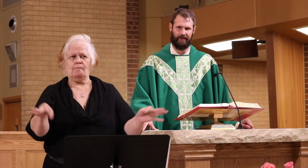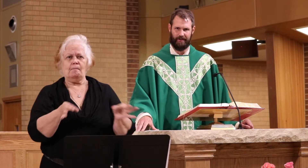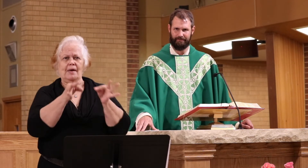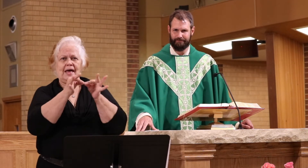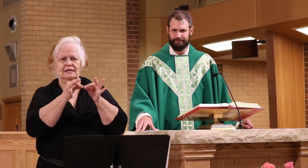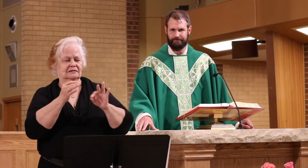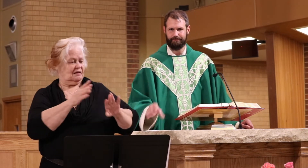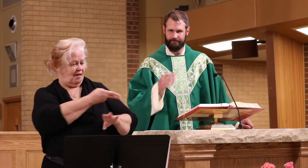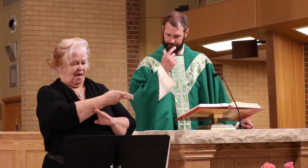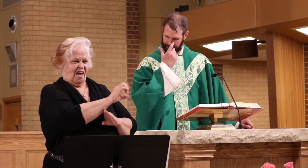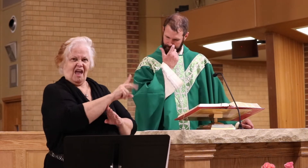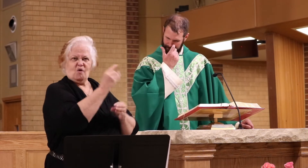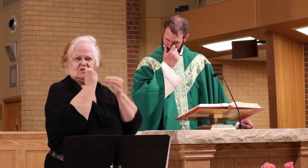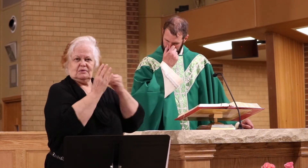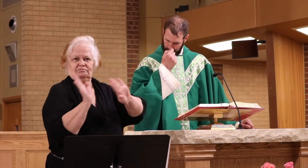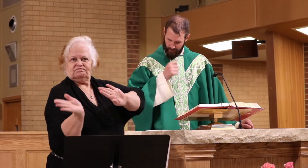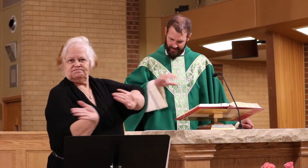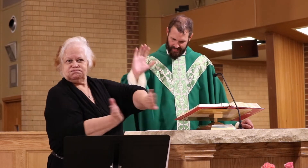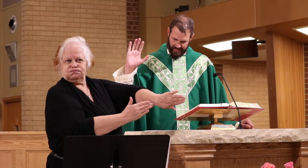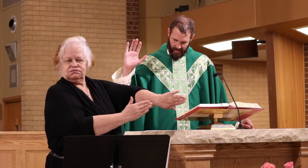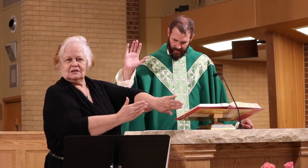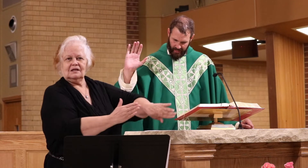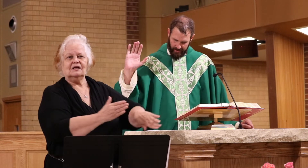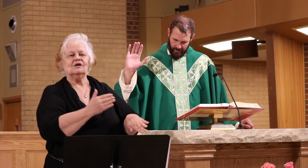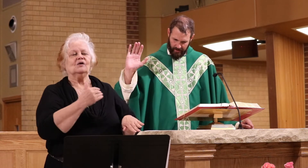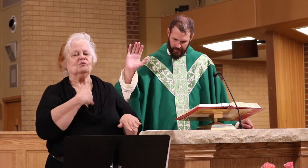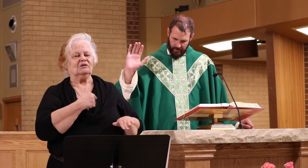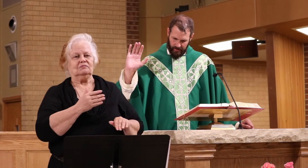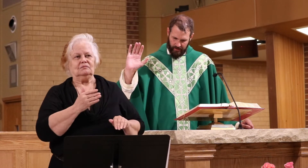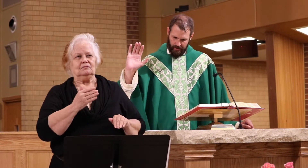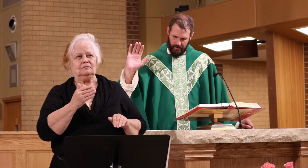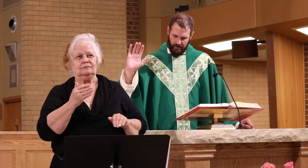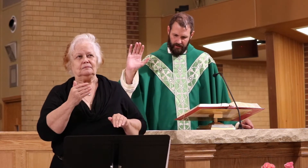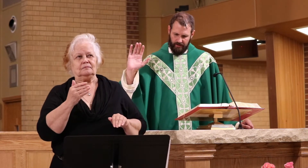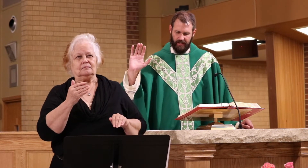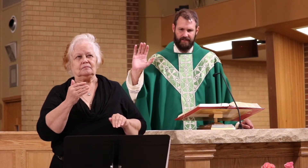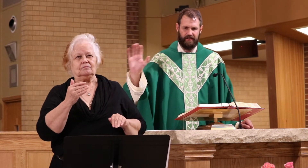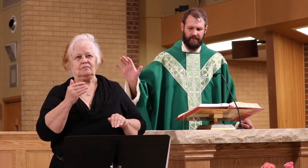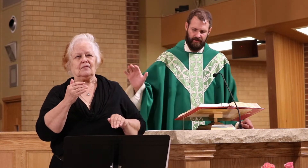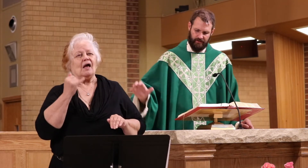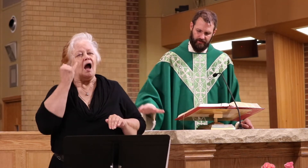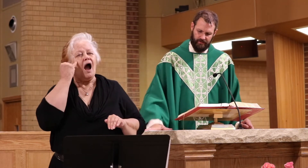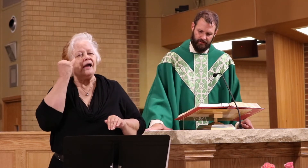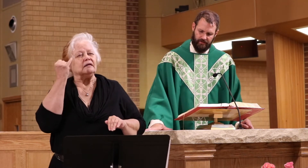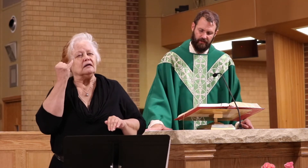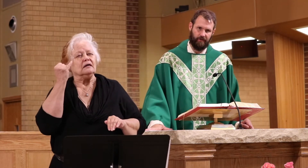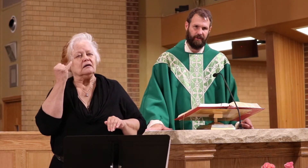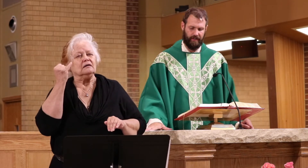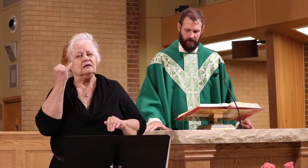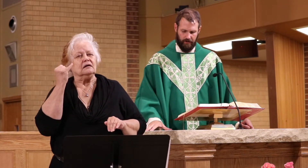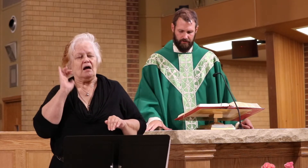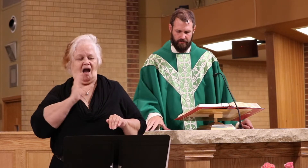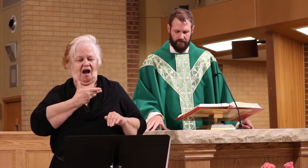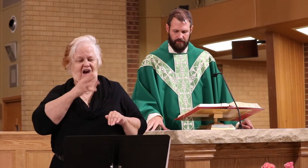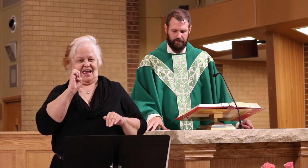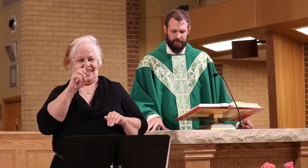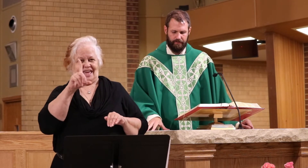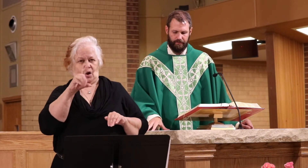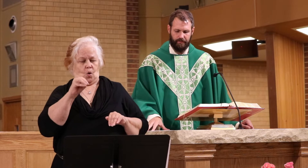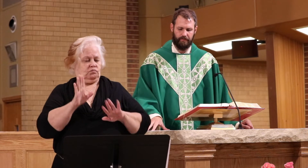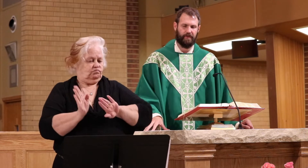of Herod. We set aside the idea of our